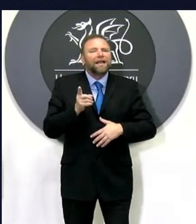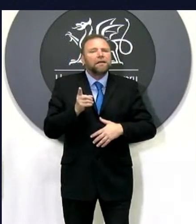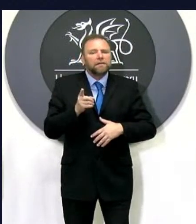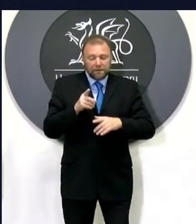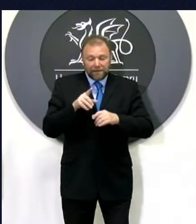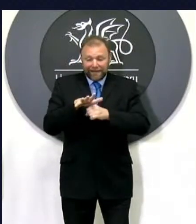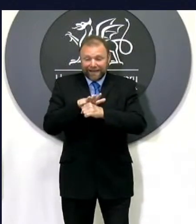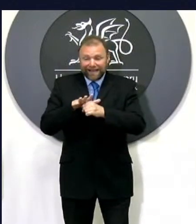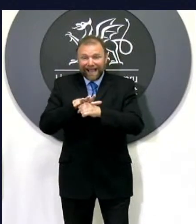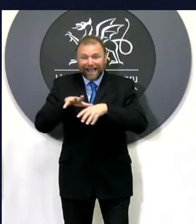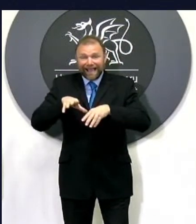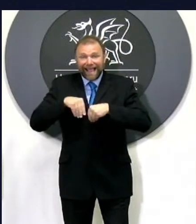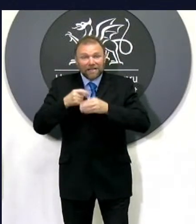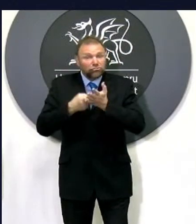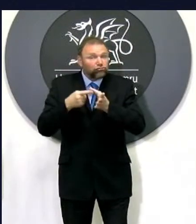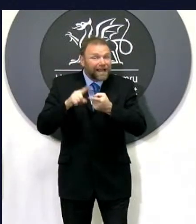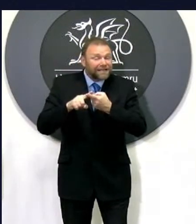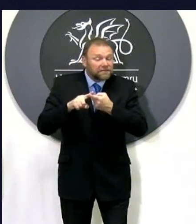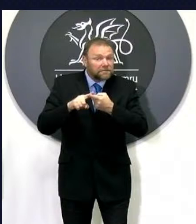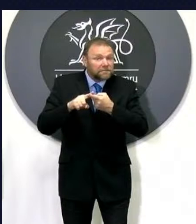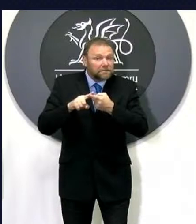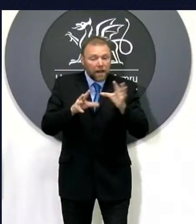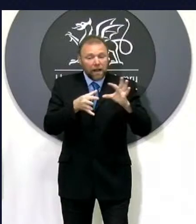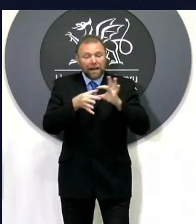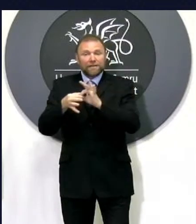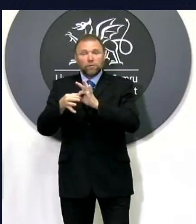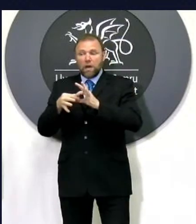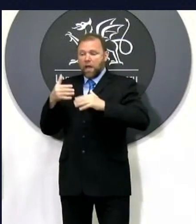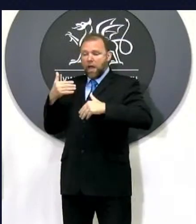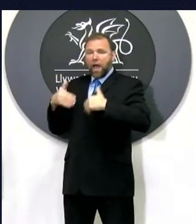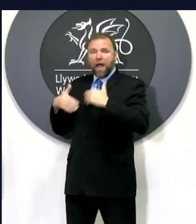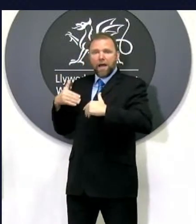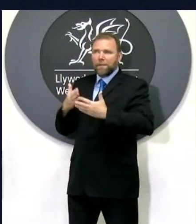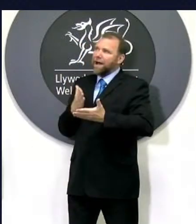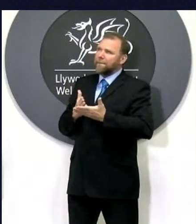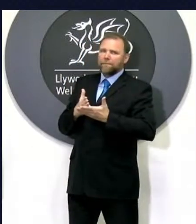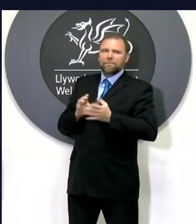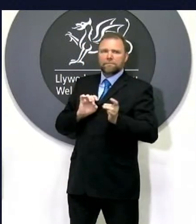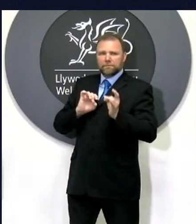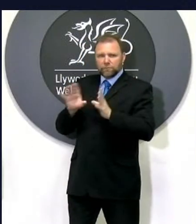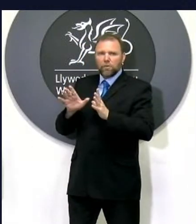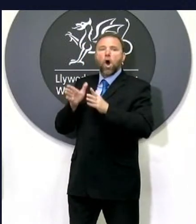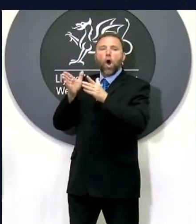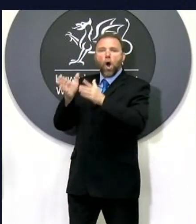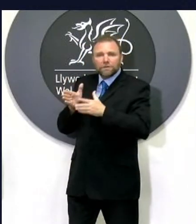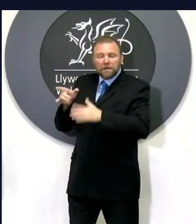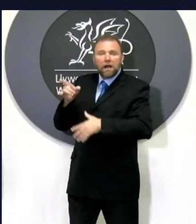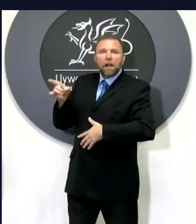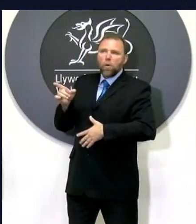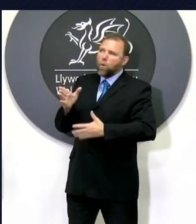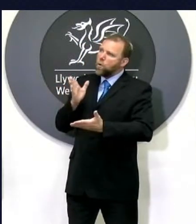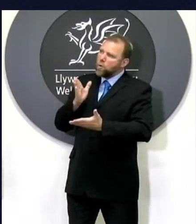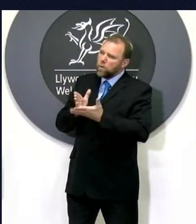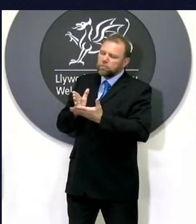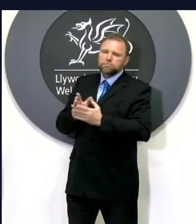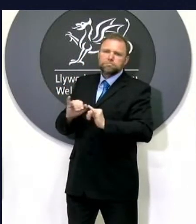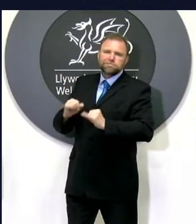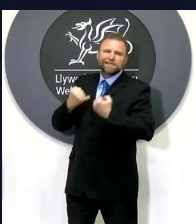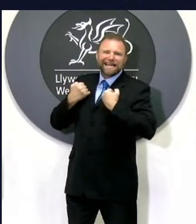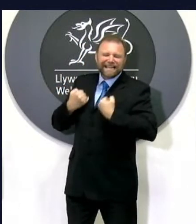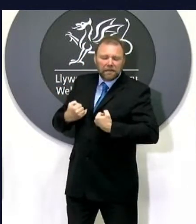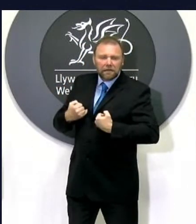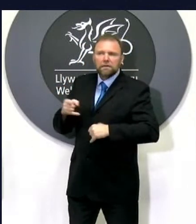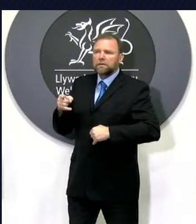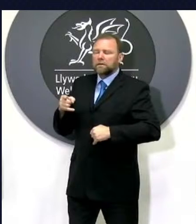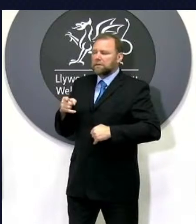from the amount of harm. And by harm, I mean the number of people who get admitted to hospital or who run into really serious illness, needing